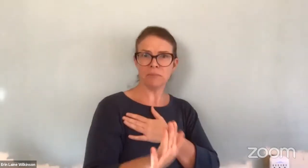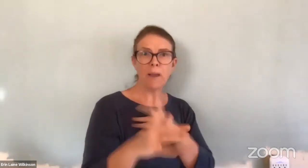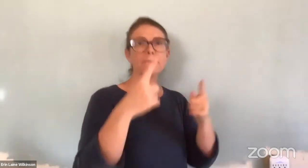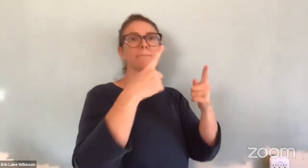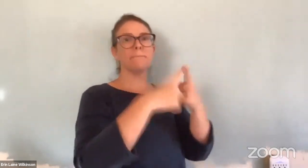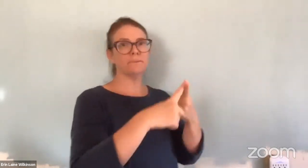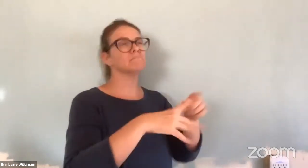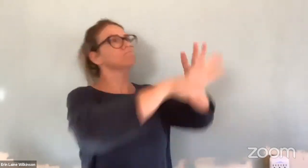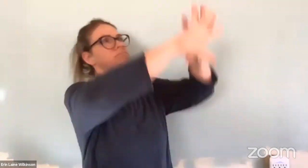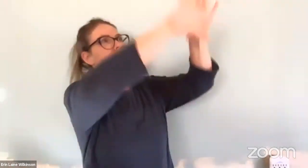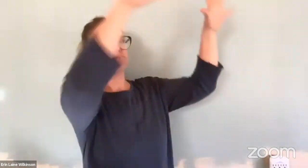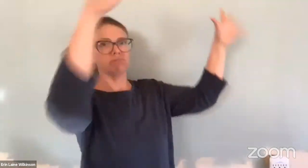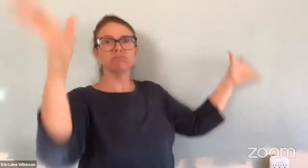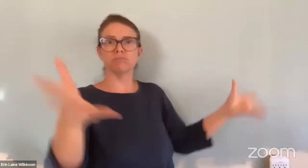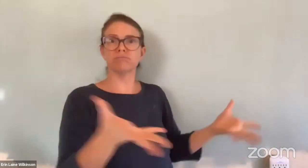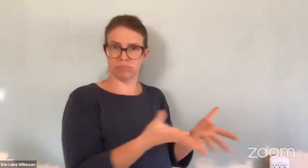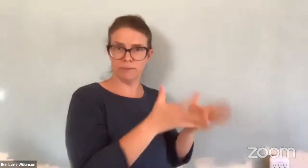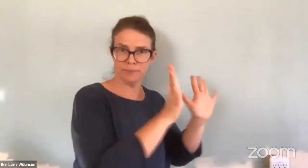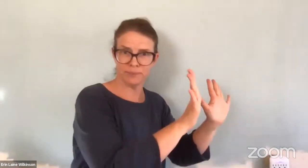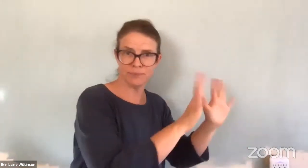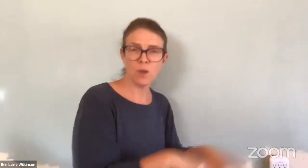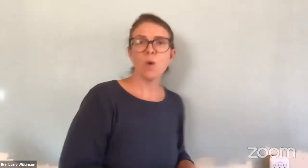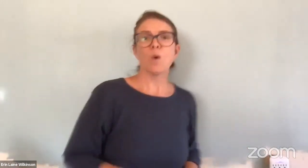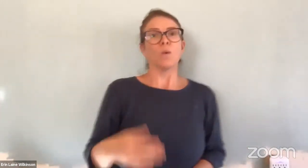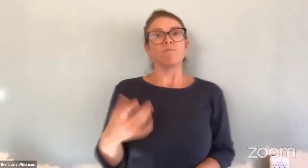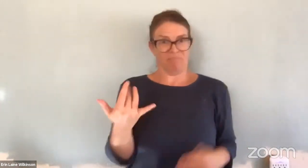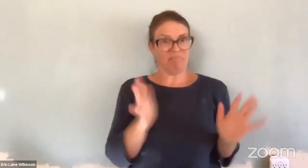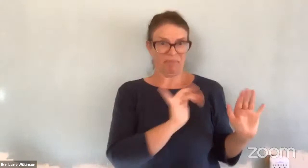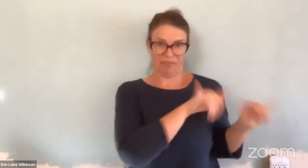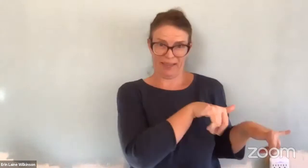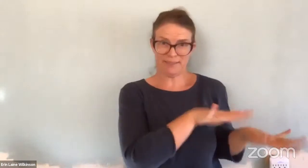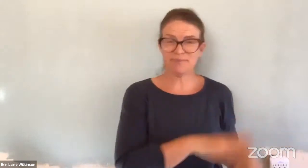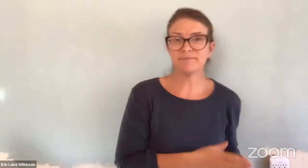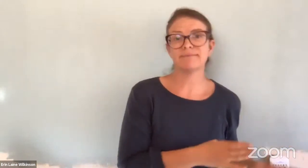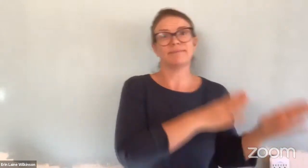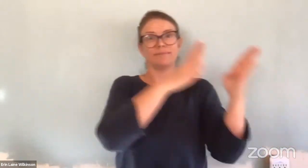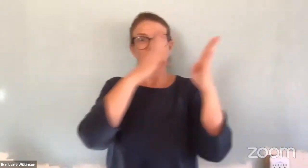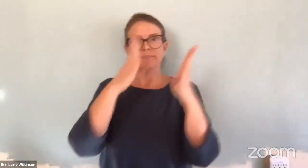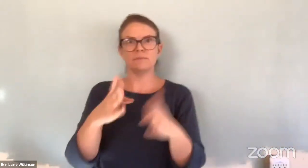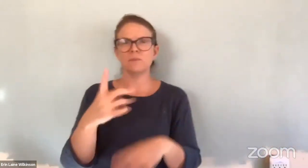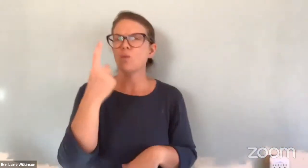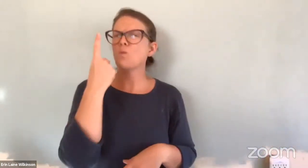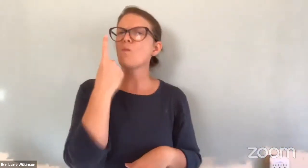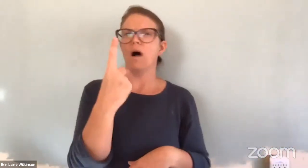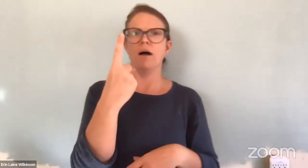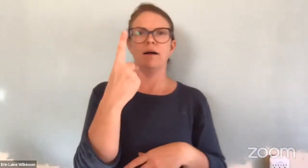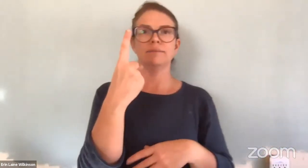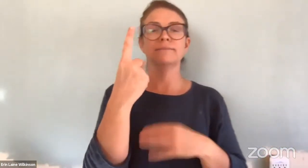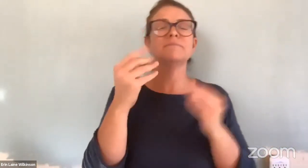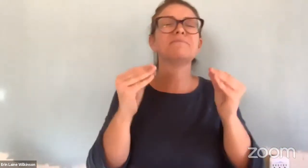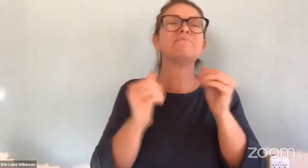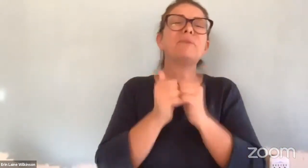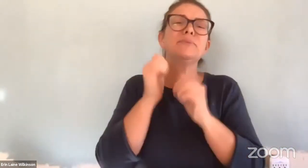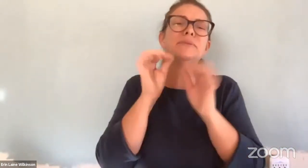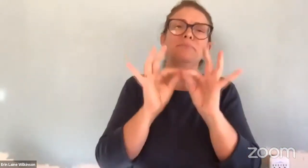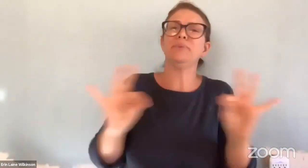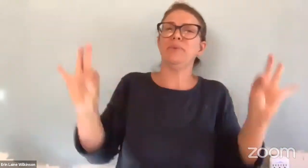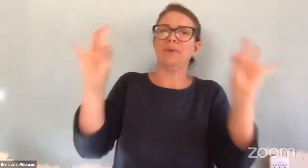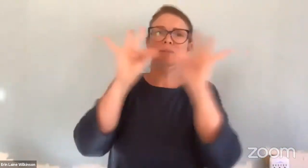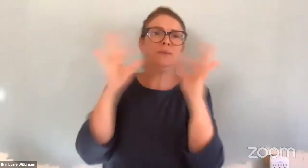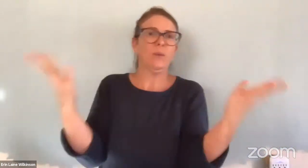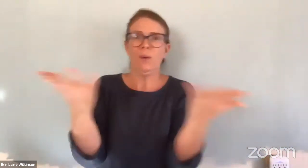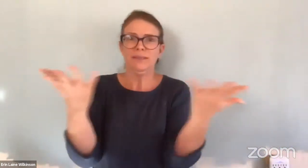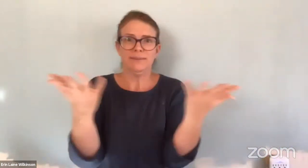actually generalizable to another group? Because we tend to look at groups within the larger overall population. So that's something to